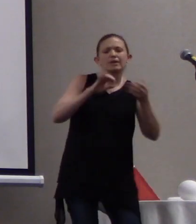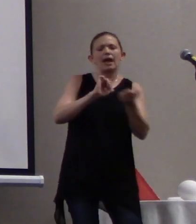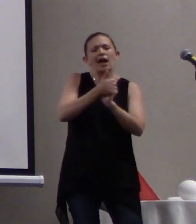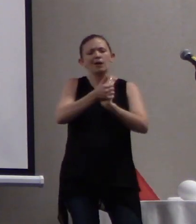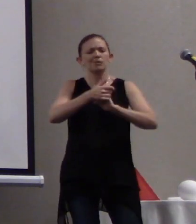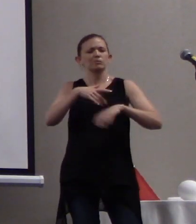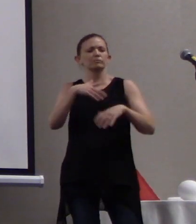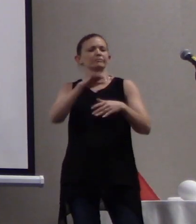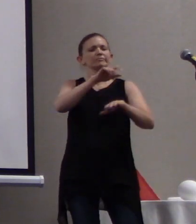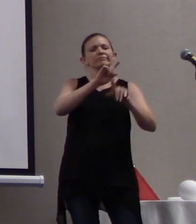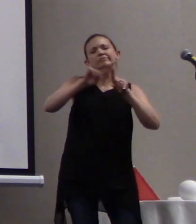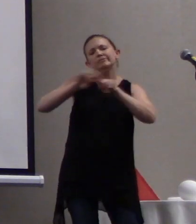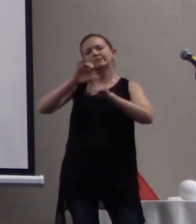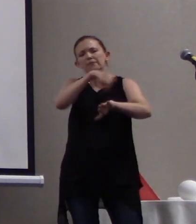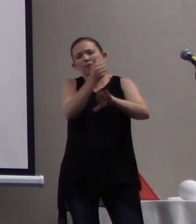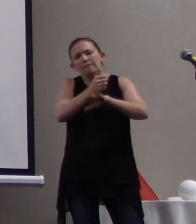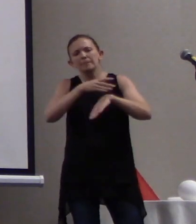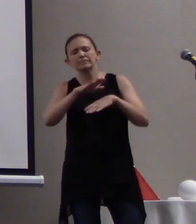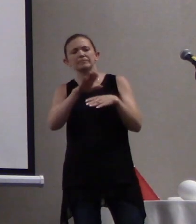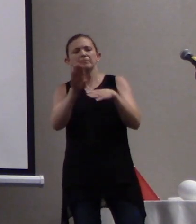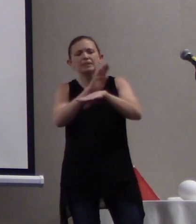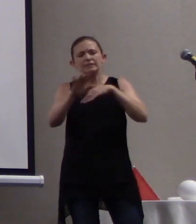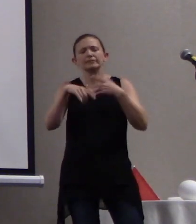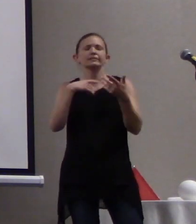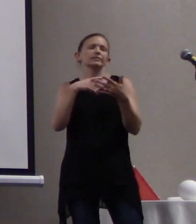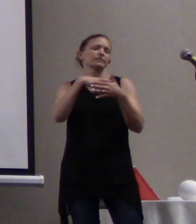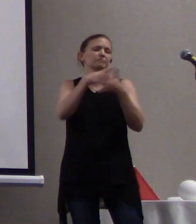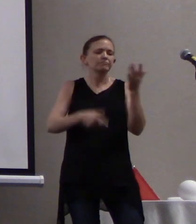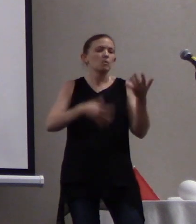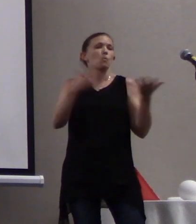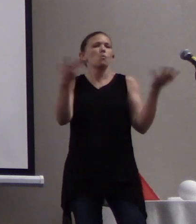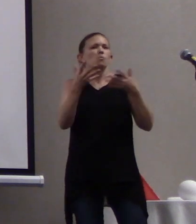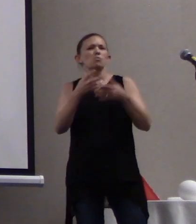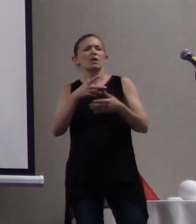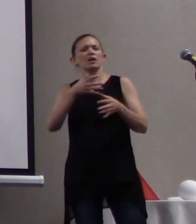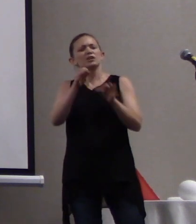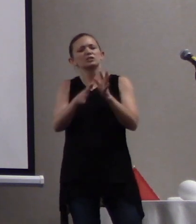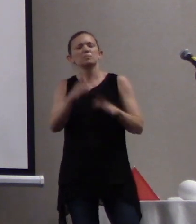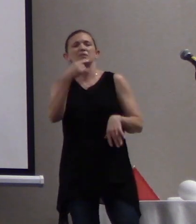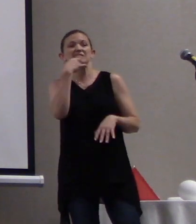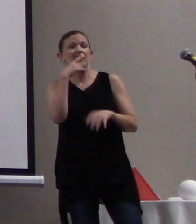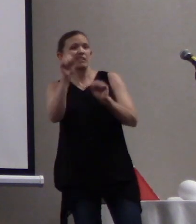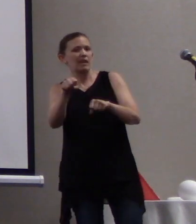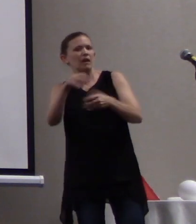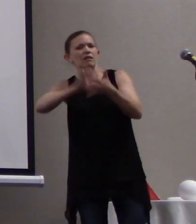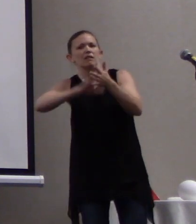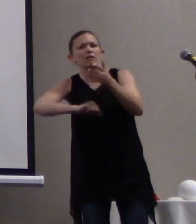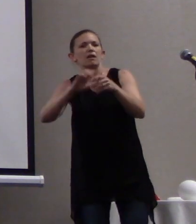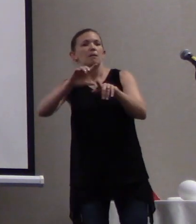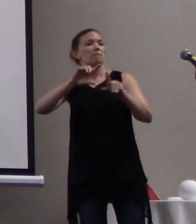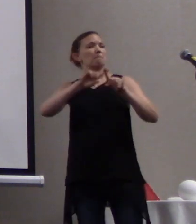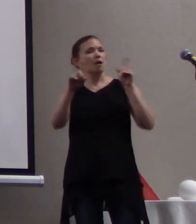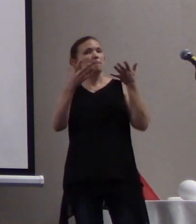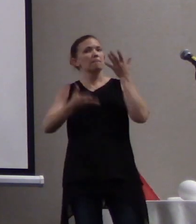So I'm going to focus on explaining how the various businesses set things up and